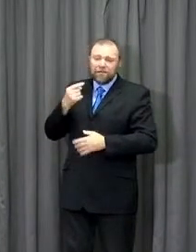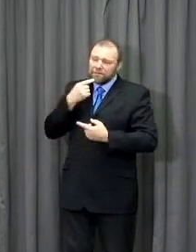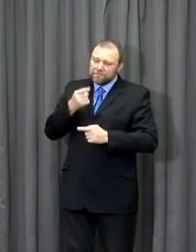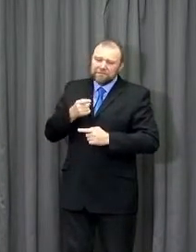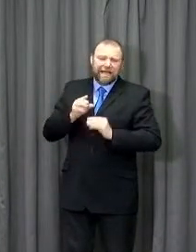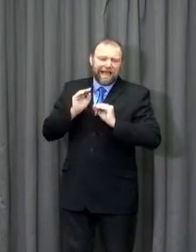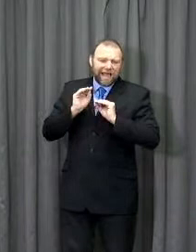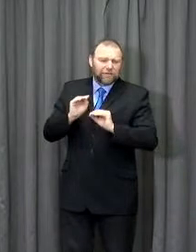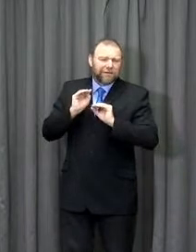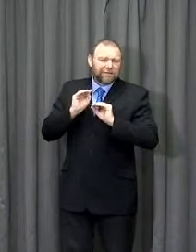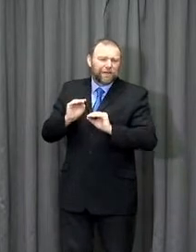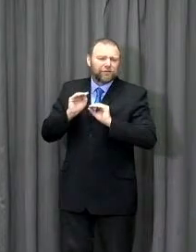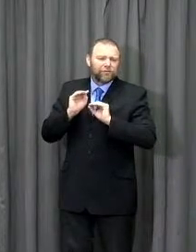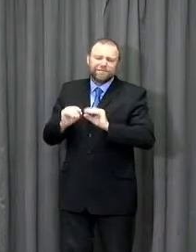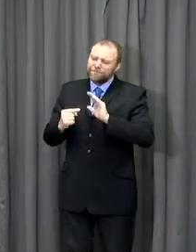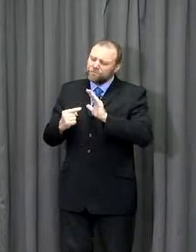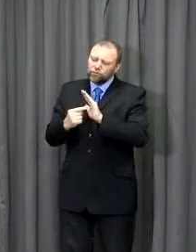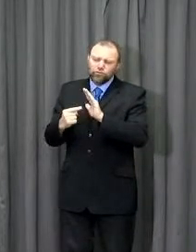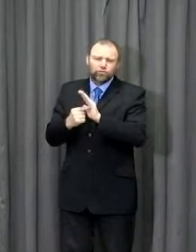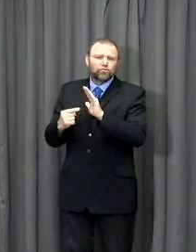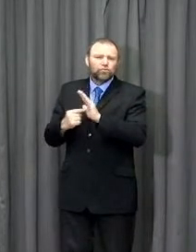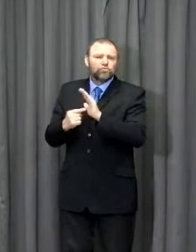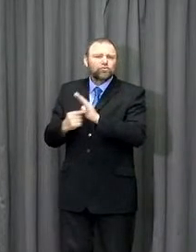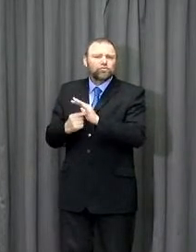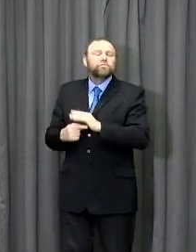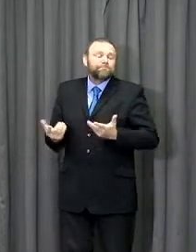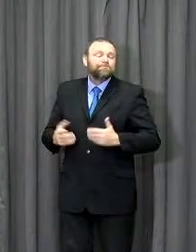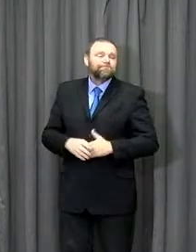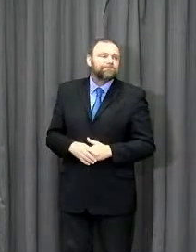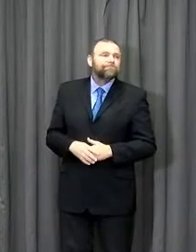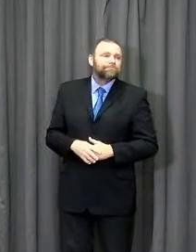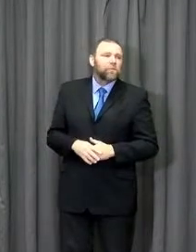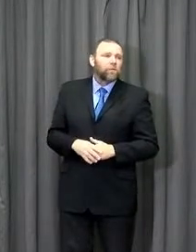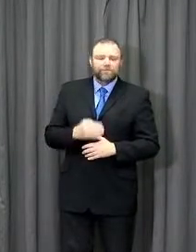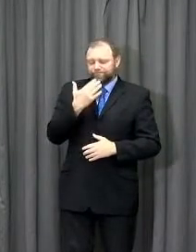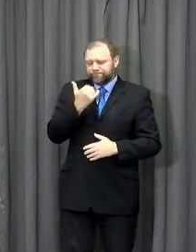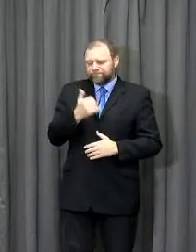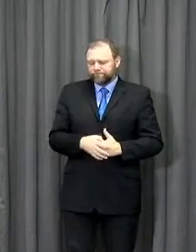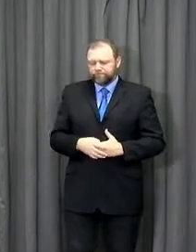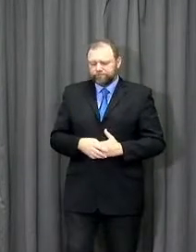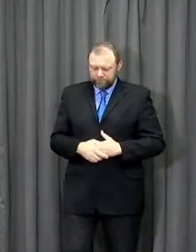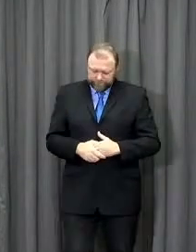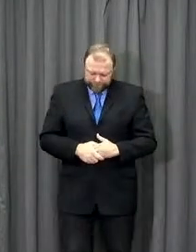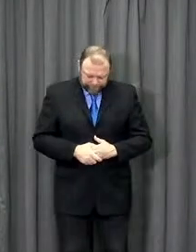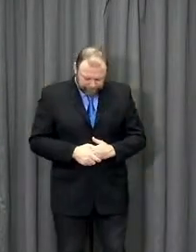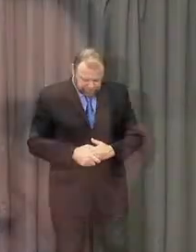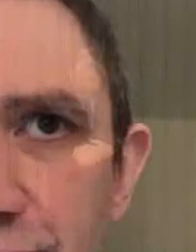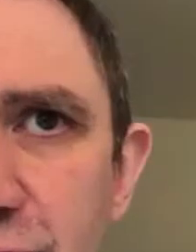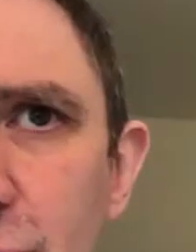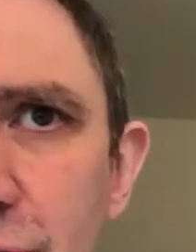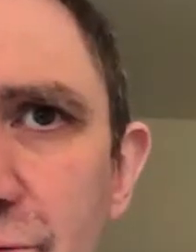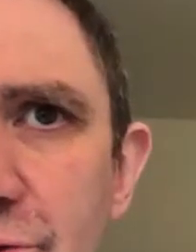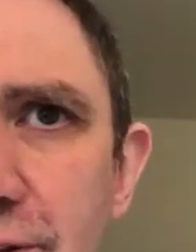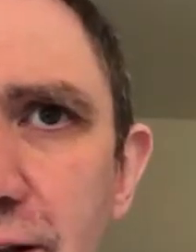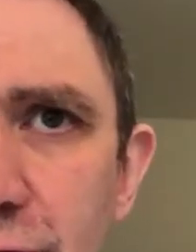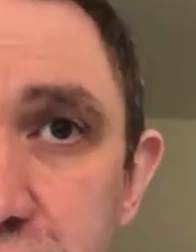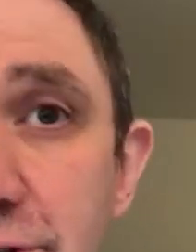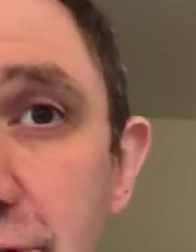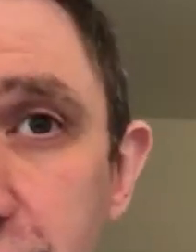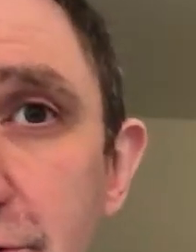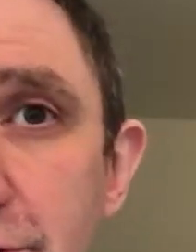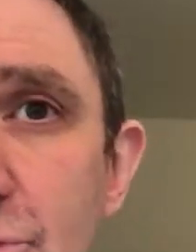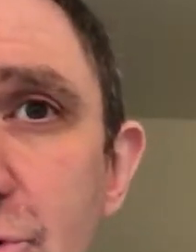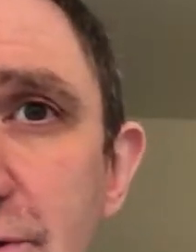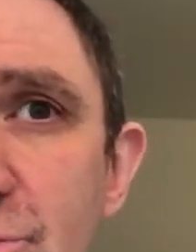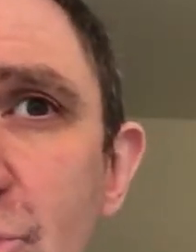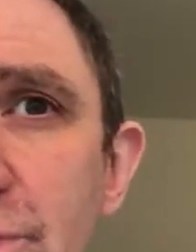to some face-to-face learning is really a top priority for government. Thanks for that. Thank you. And following on from that, obviously